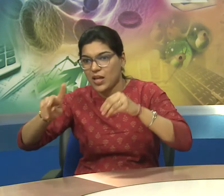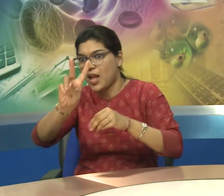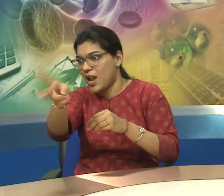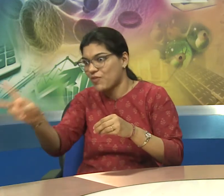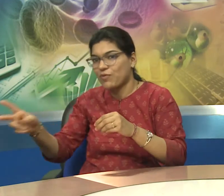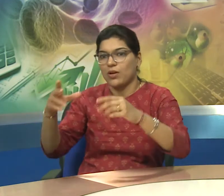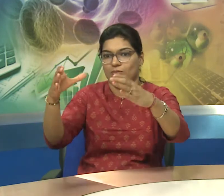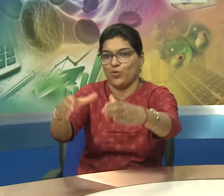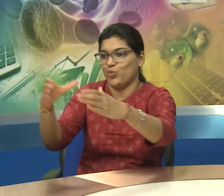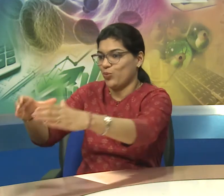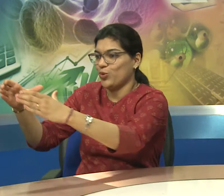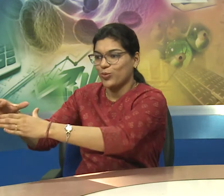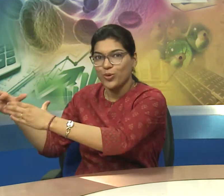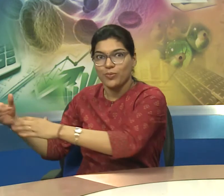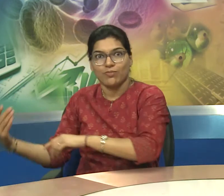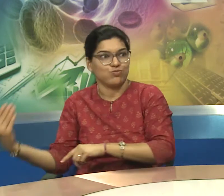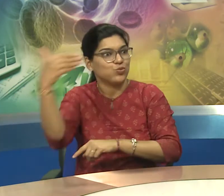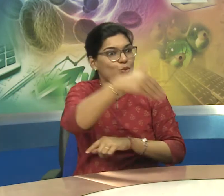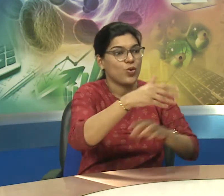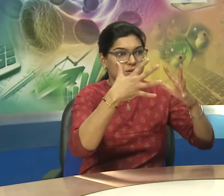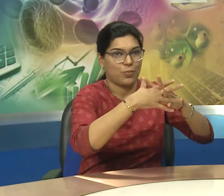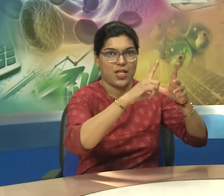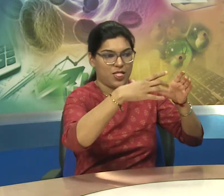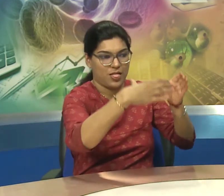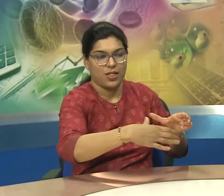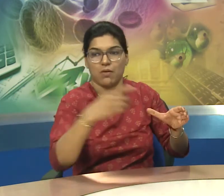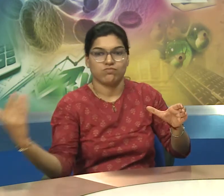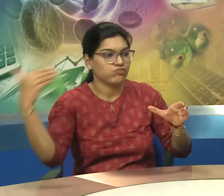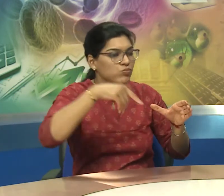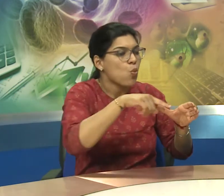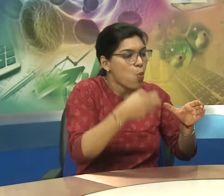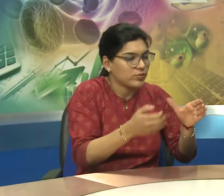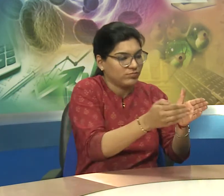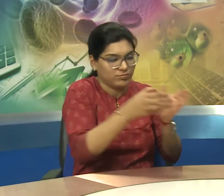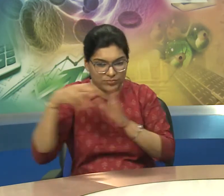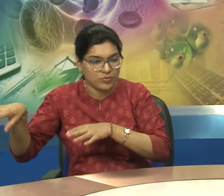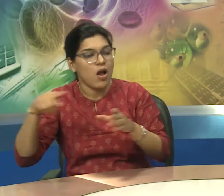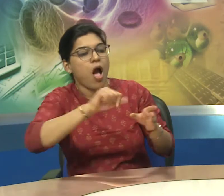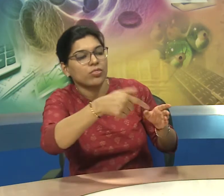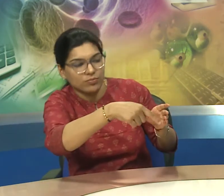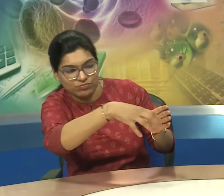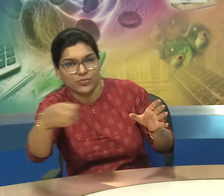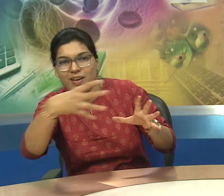smaller quantities to the retailer.